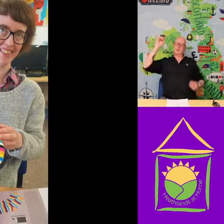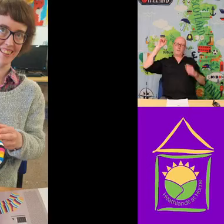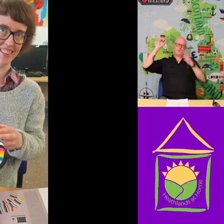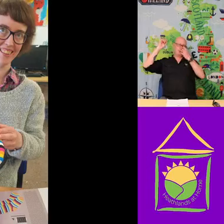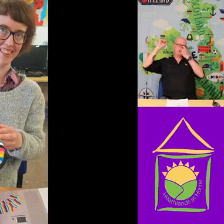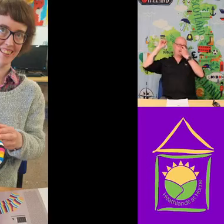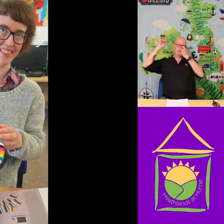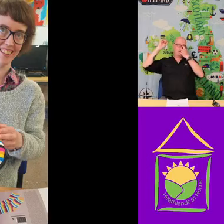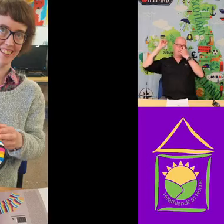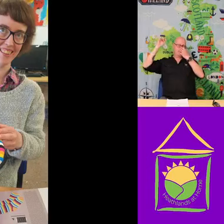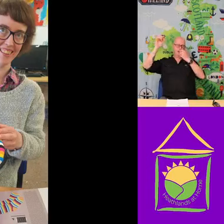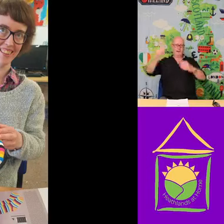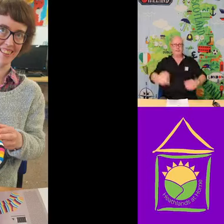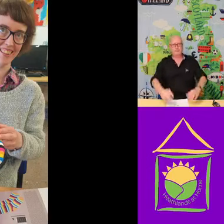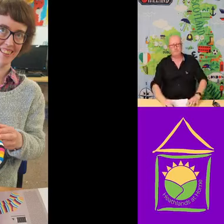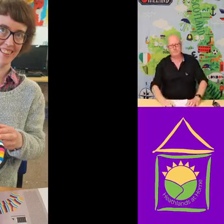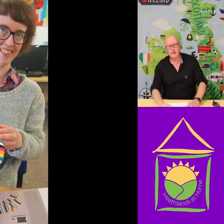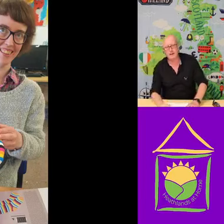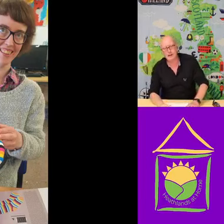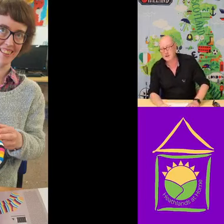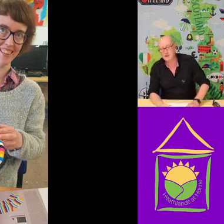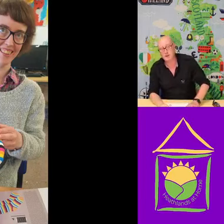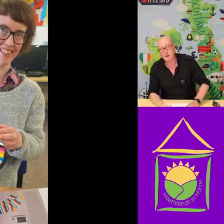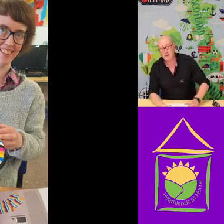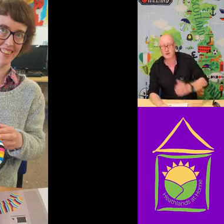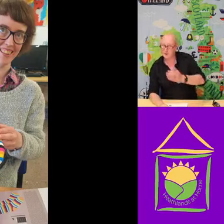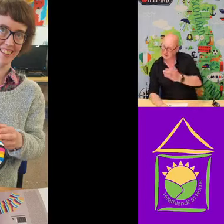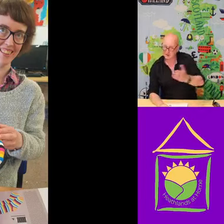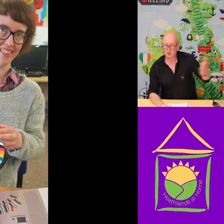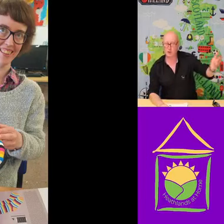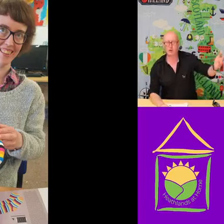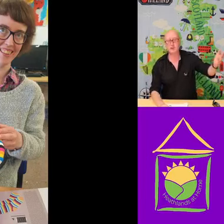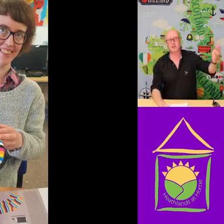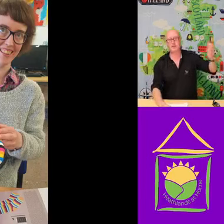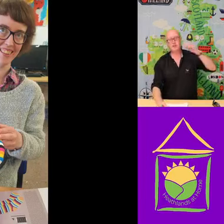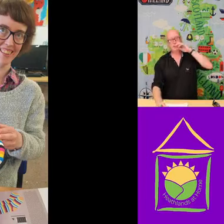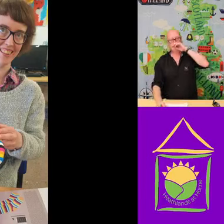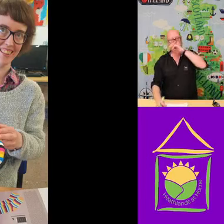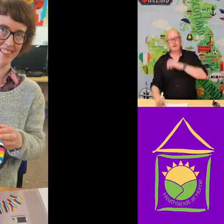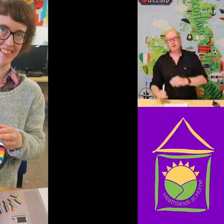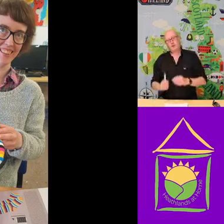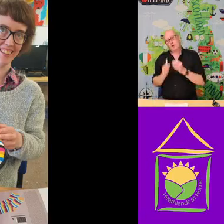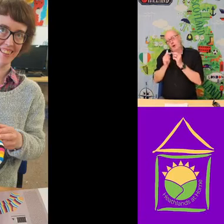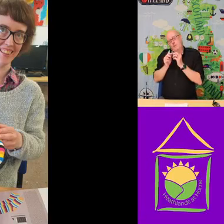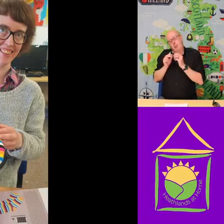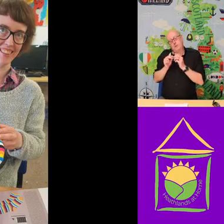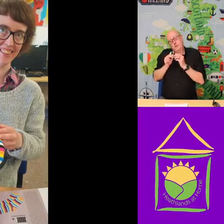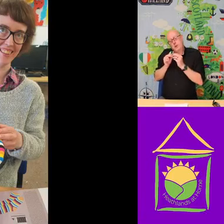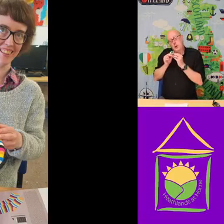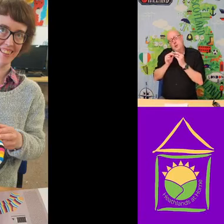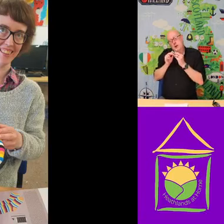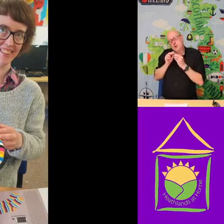in some scran from, I didn't even know it existed, Castle Chocolates. Castle Chocolates, yeah. Out the back of the market. Gourmet